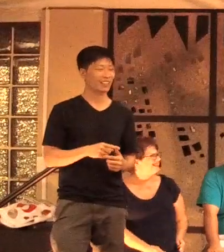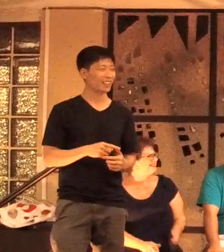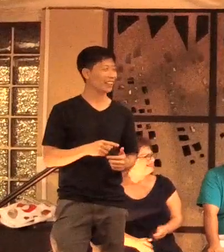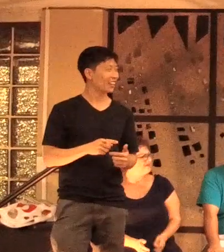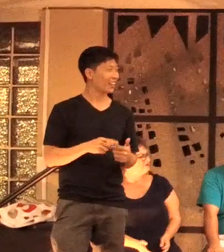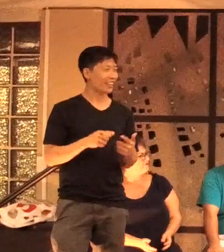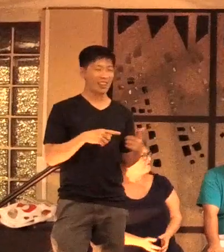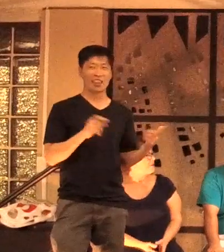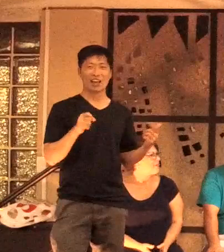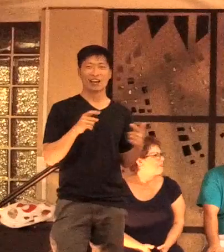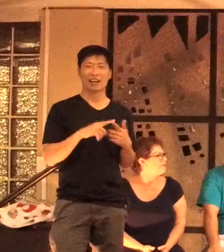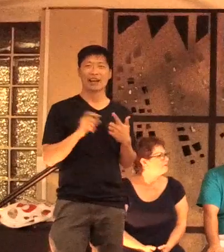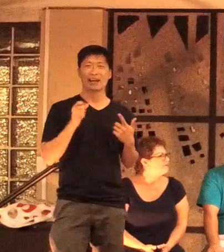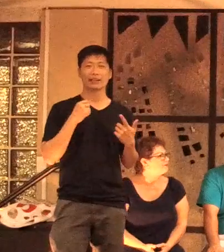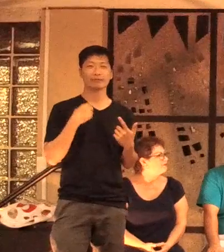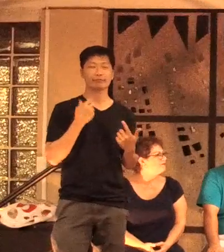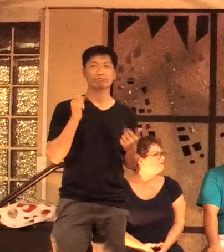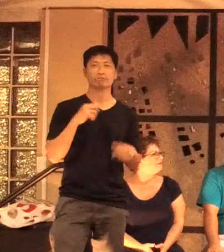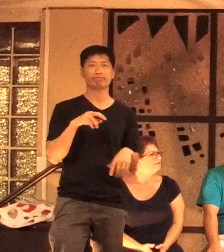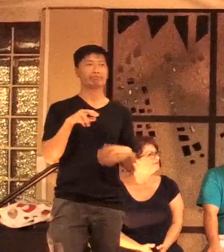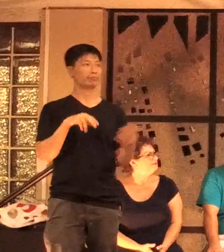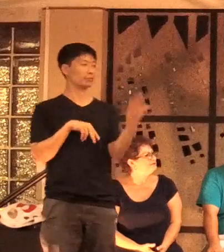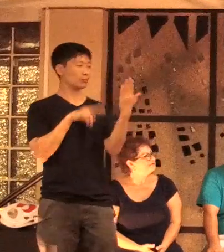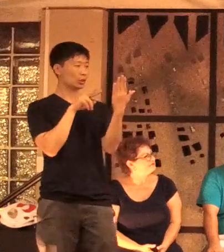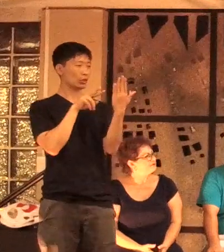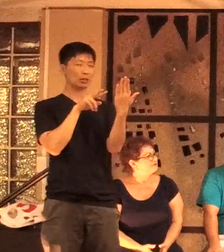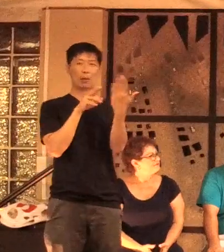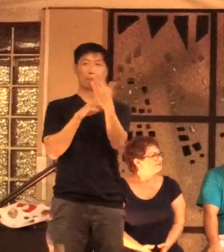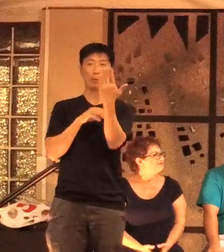two, I can just like look myself in the mirror to like say,